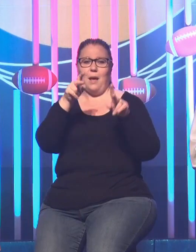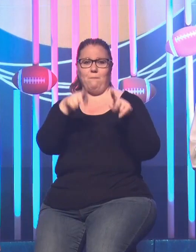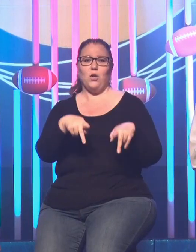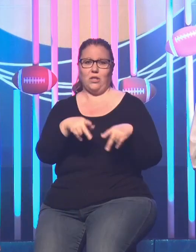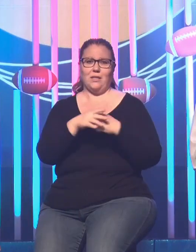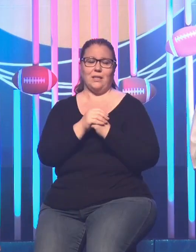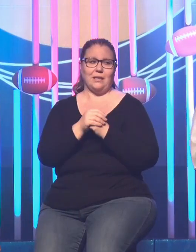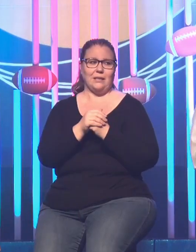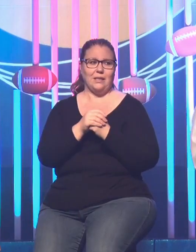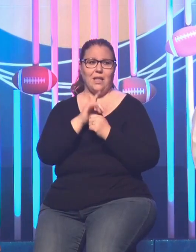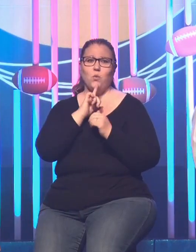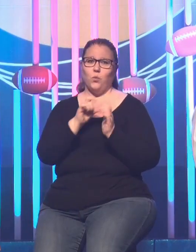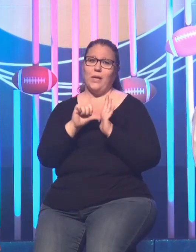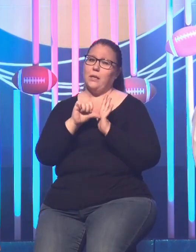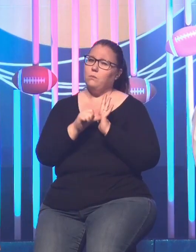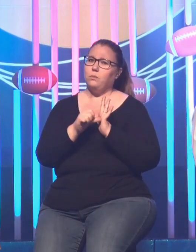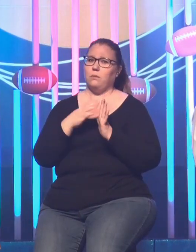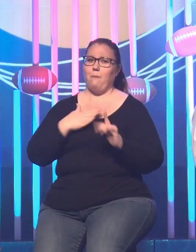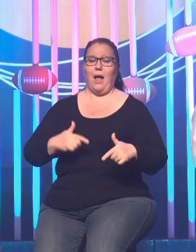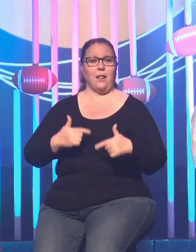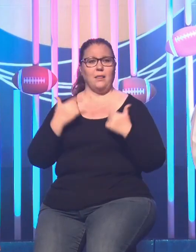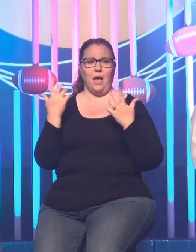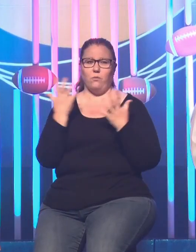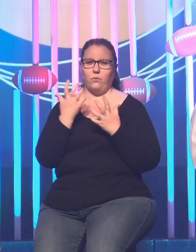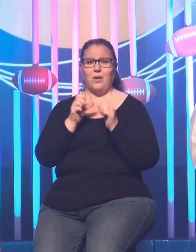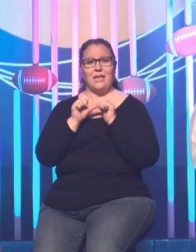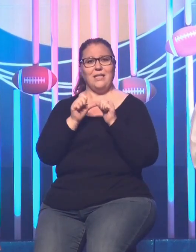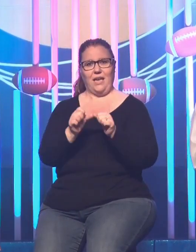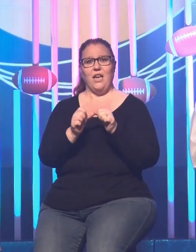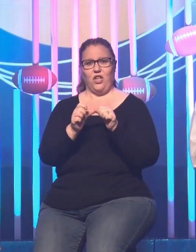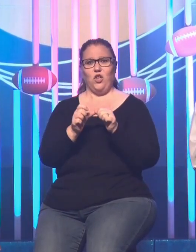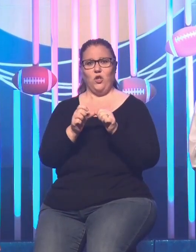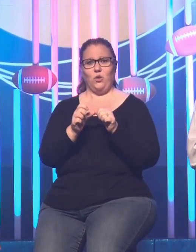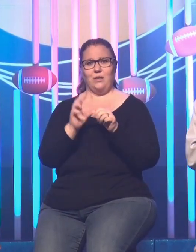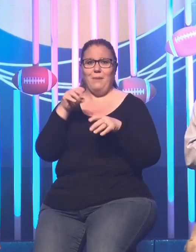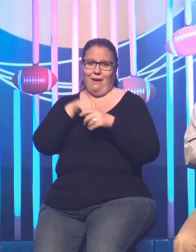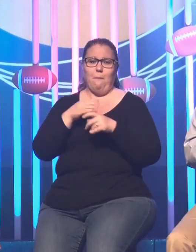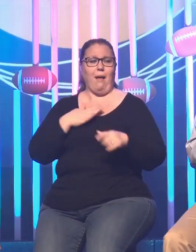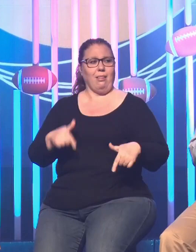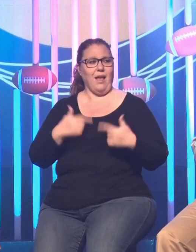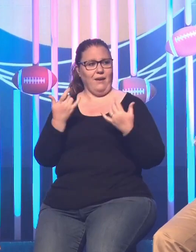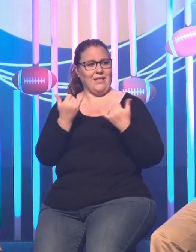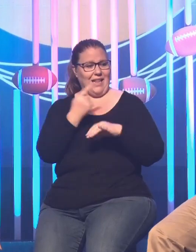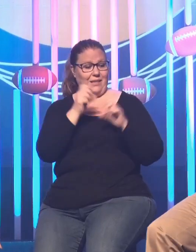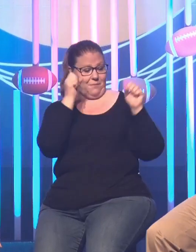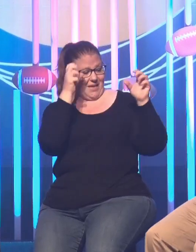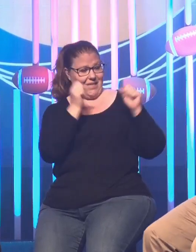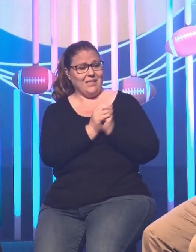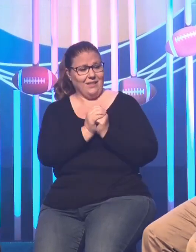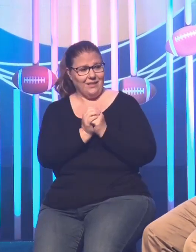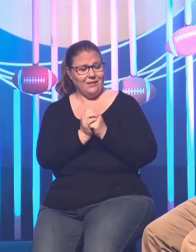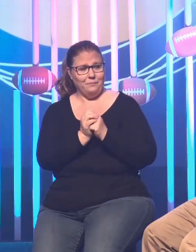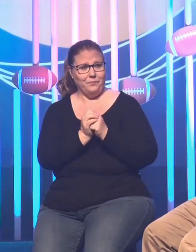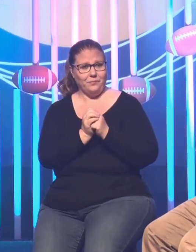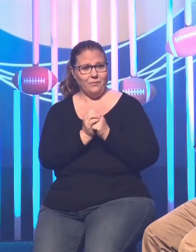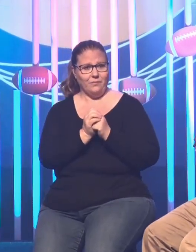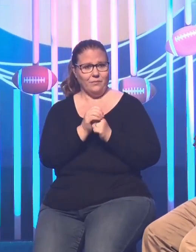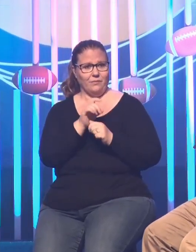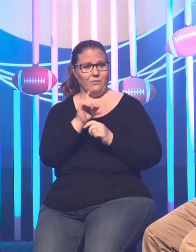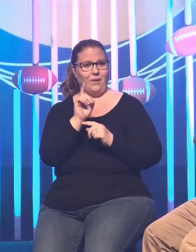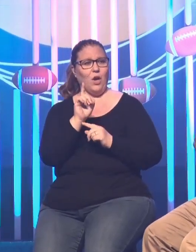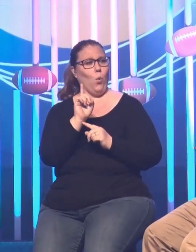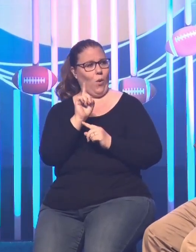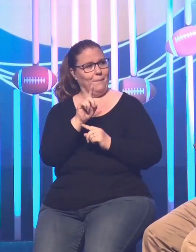that really impacted my life and continues to be in my life today. That's fantastic. Okay, so we're at a minute 24